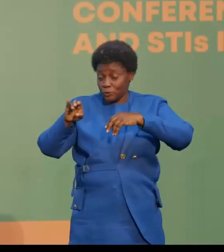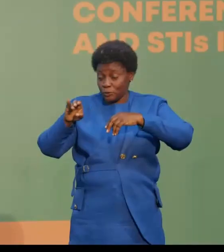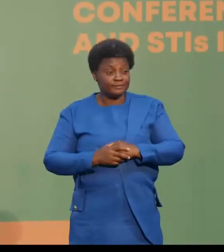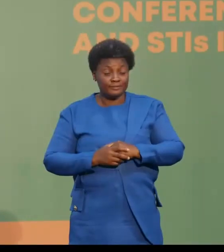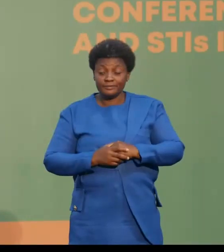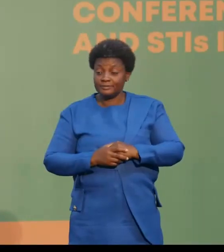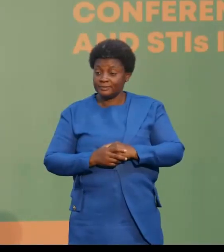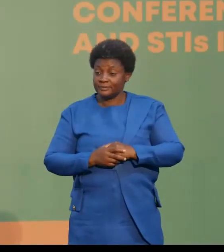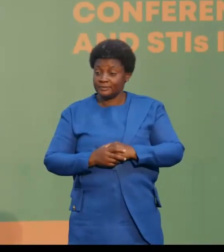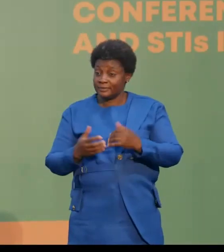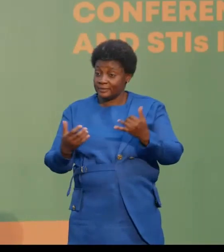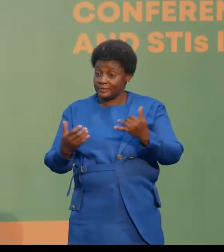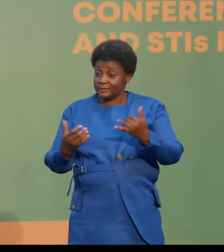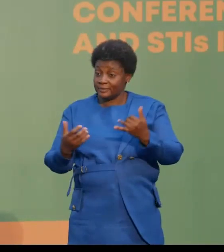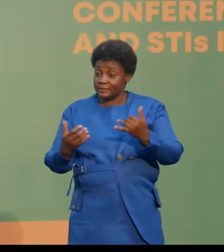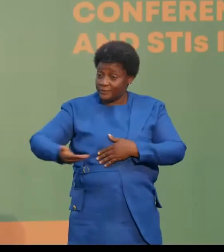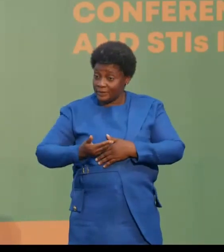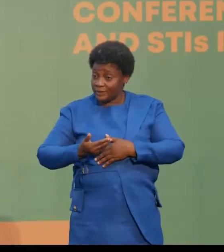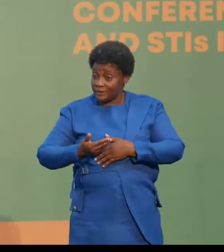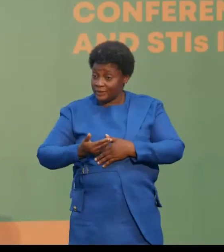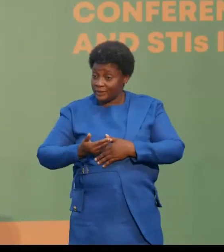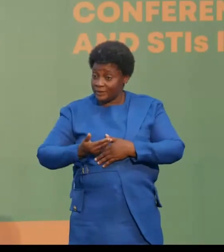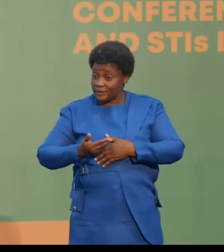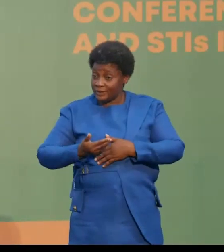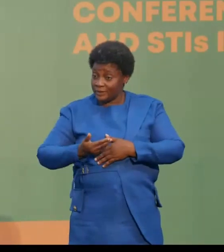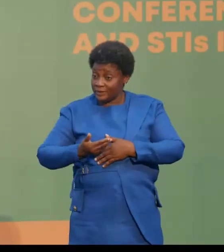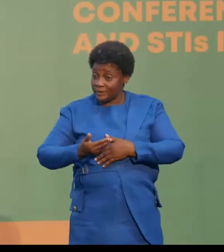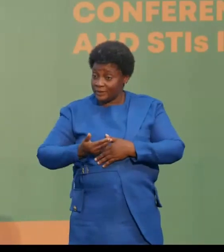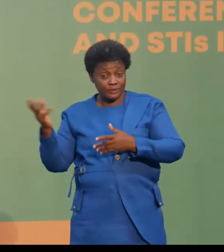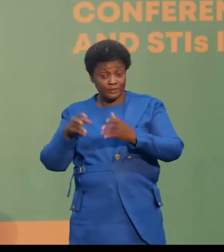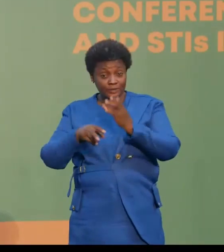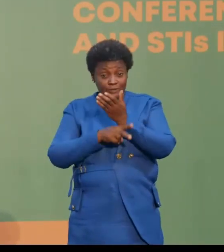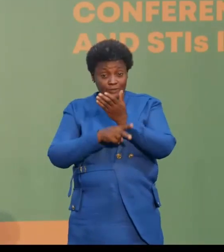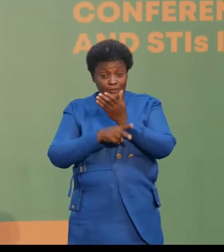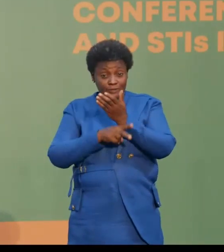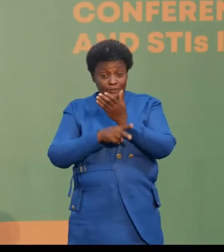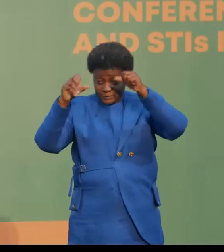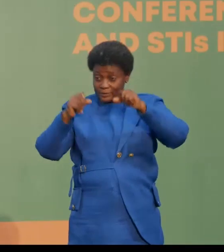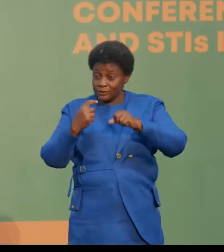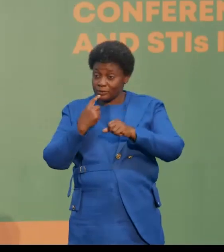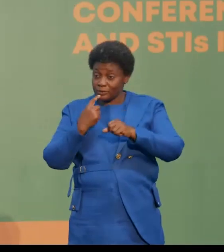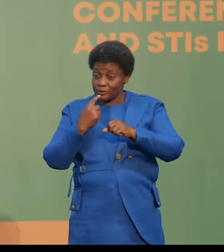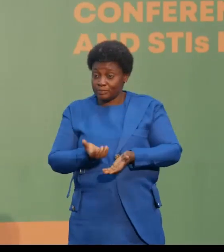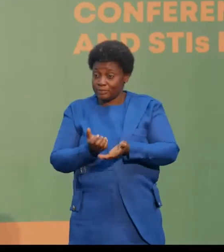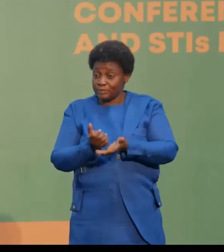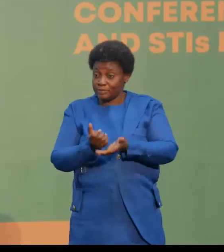I will now invite Professor Mohammed Shakron, the Vice President of SAR, to present the award to Shola.